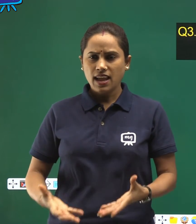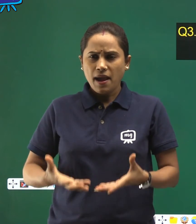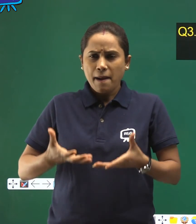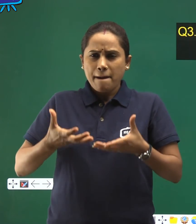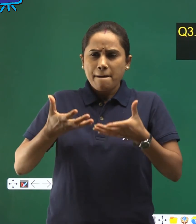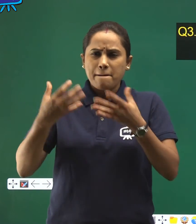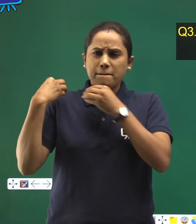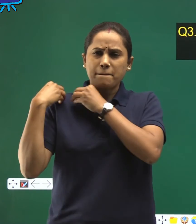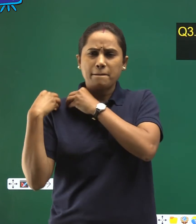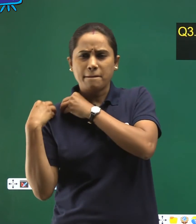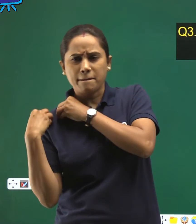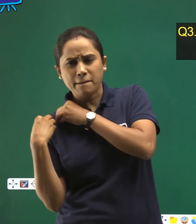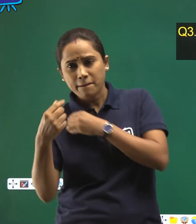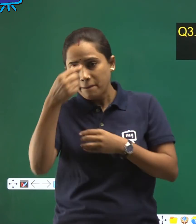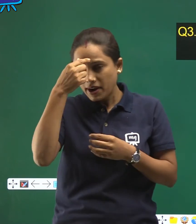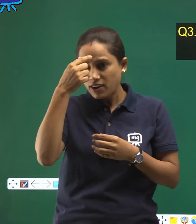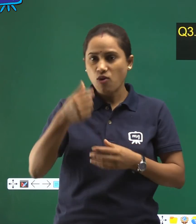burden of